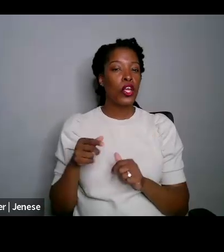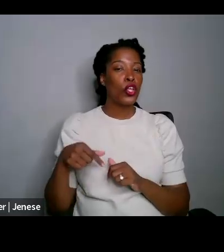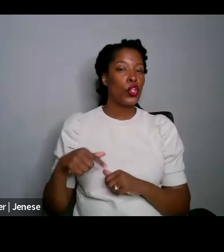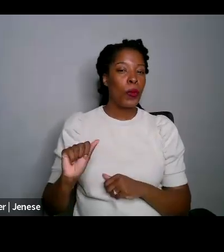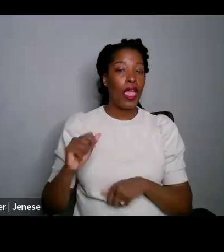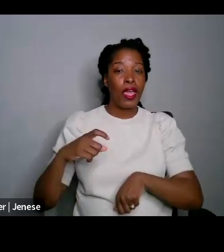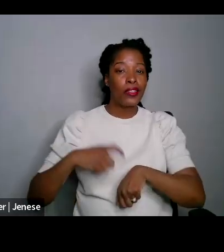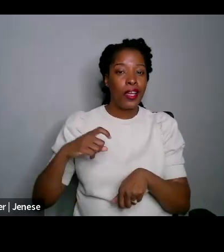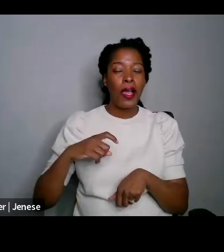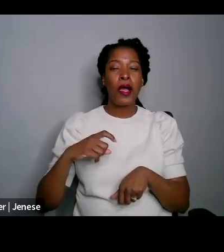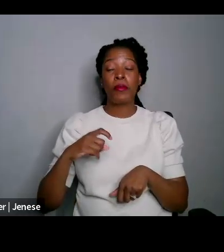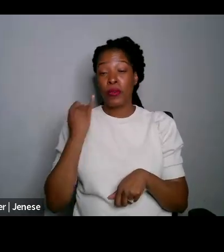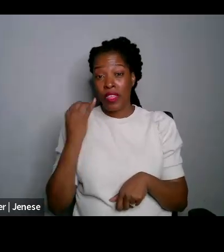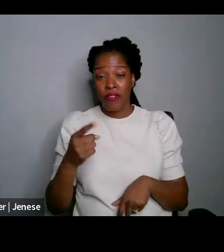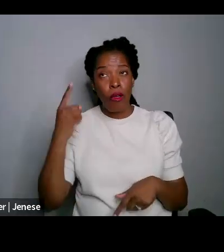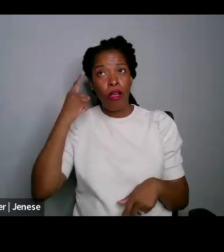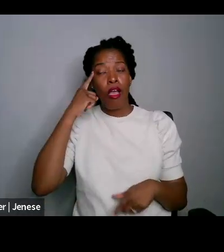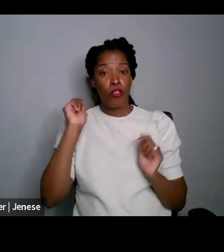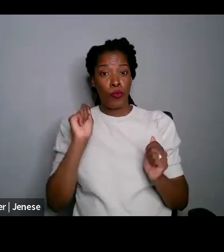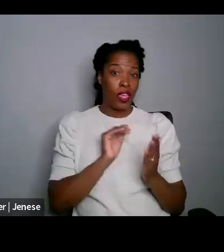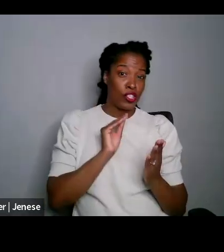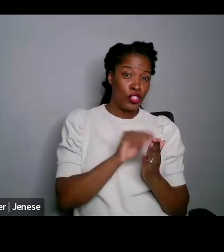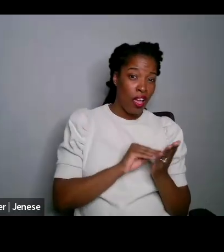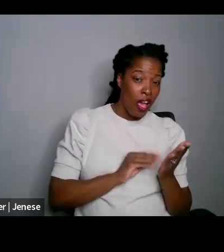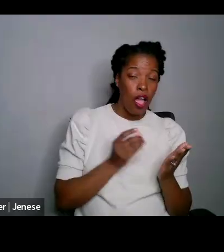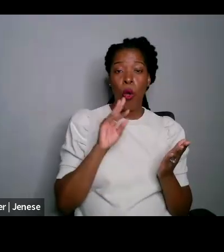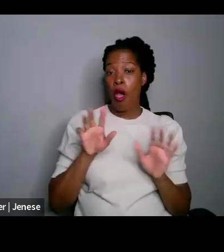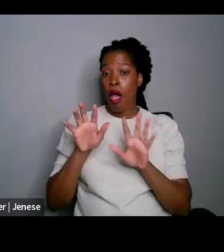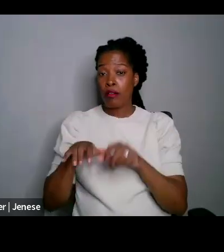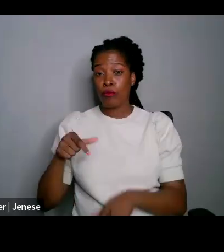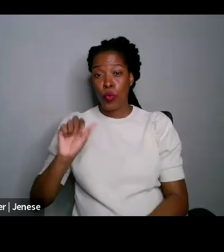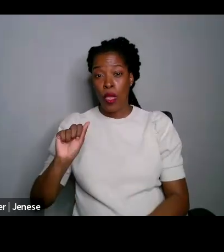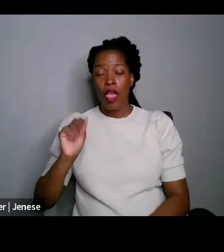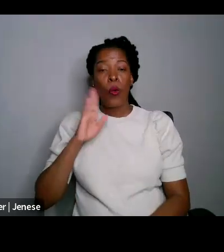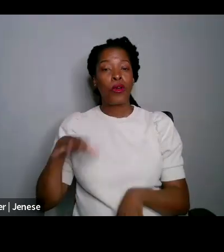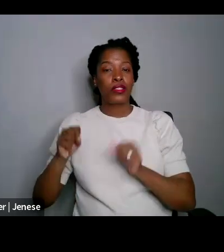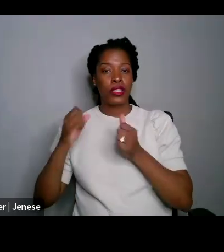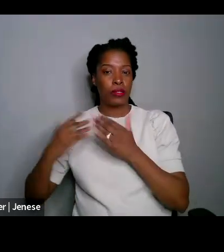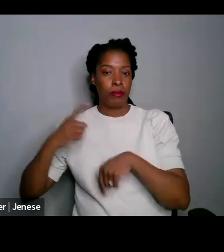as we go, and we'll take time at the end to go through them.